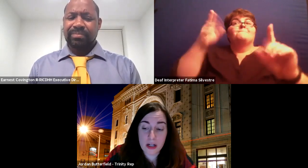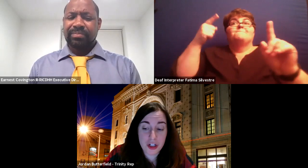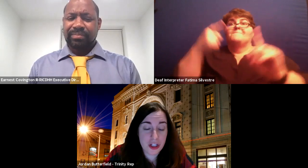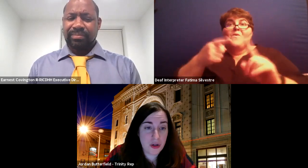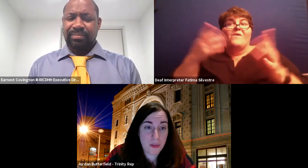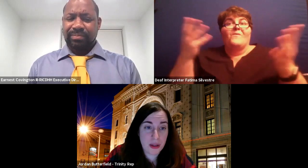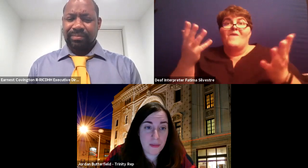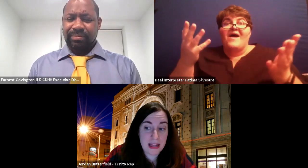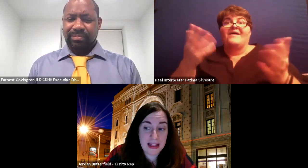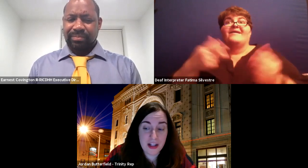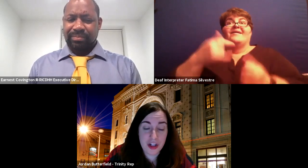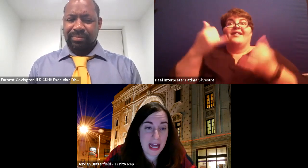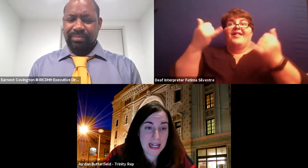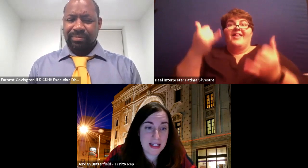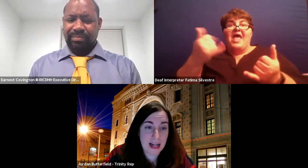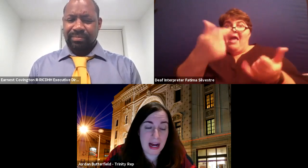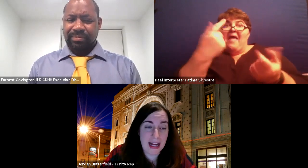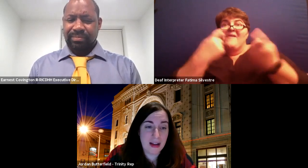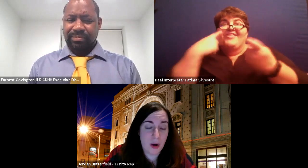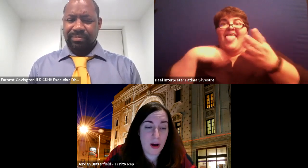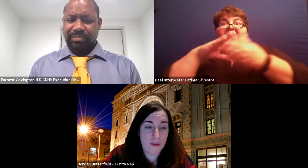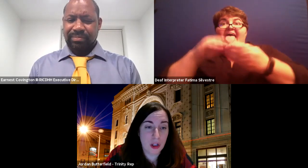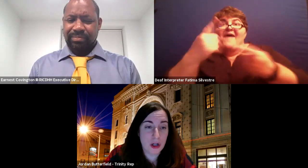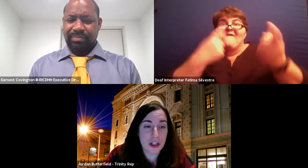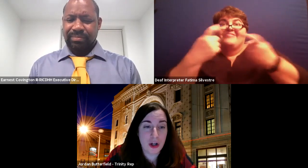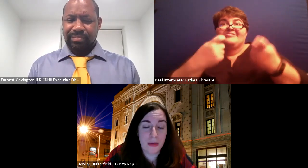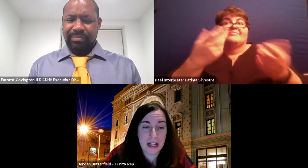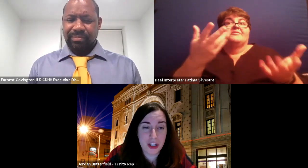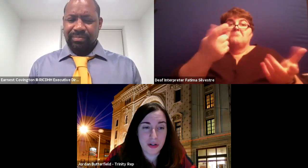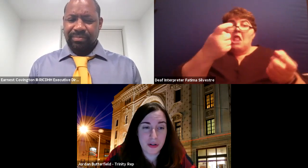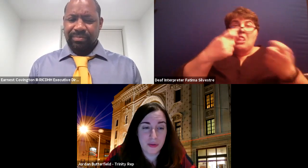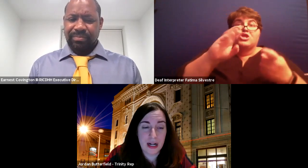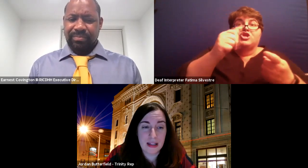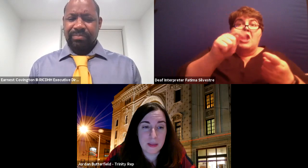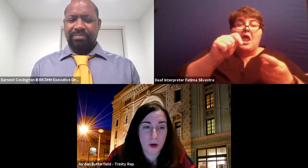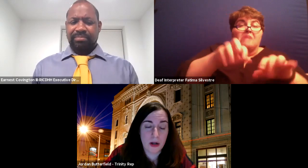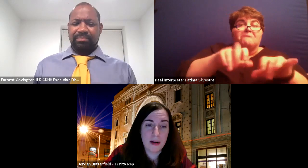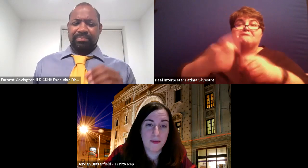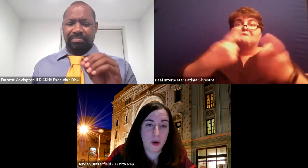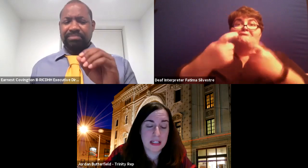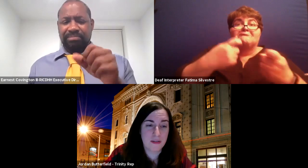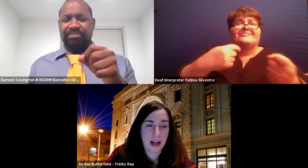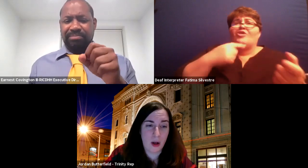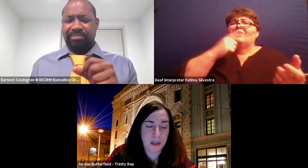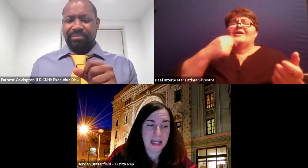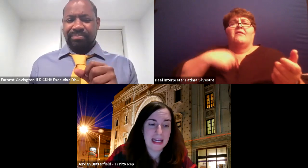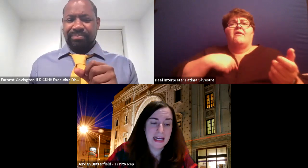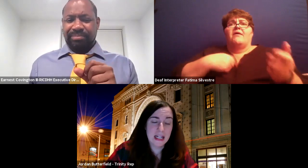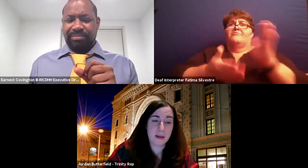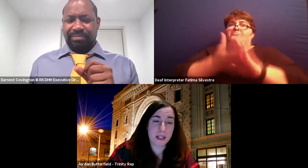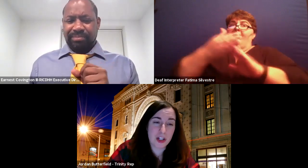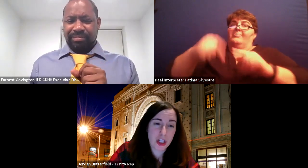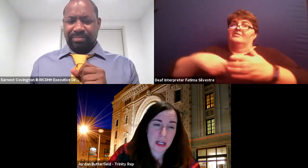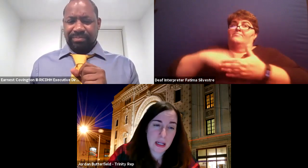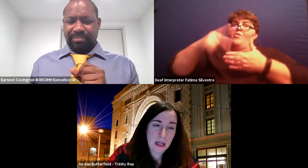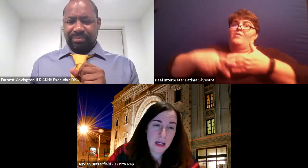anyone has questions, you could put them in the chat. I have learned so much running this program. Folks have helped me